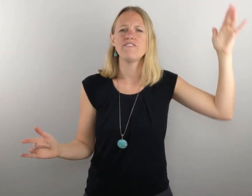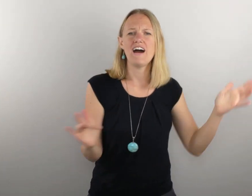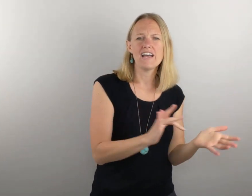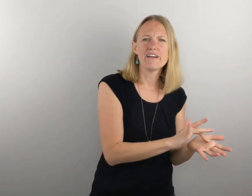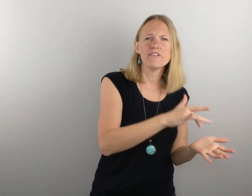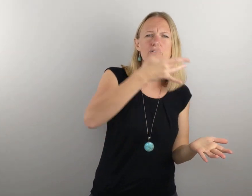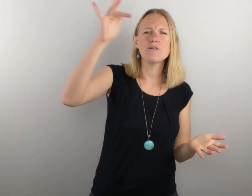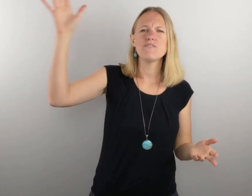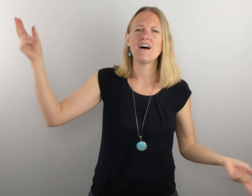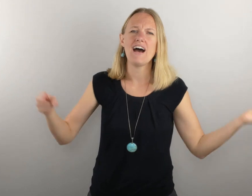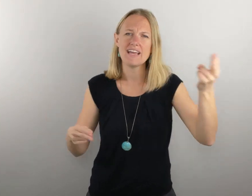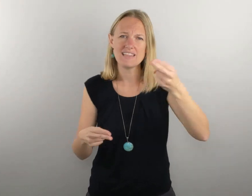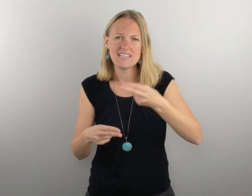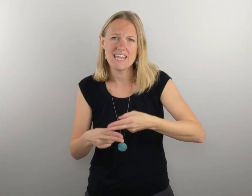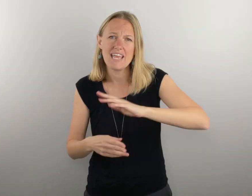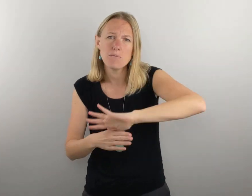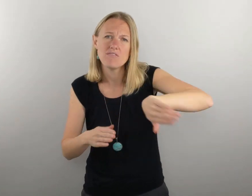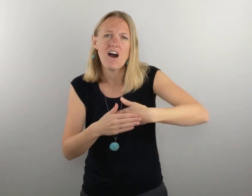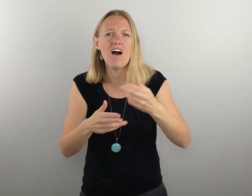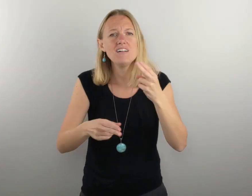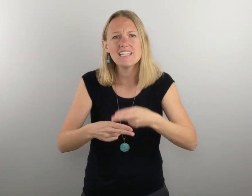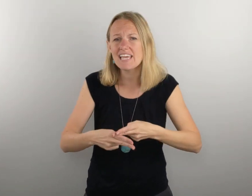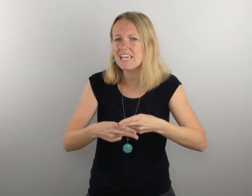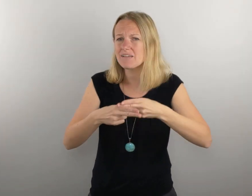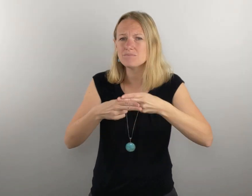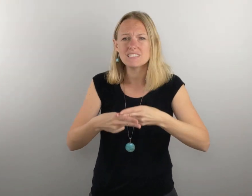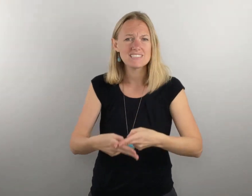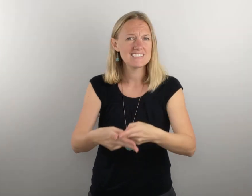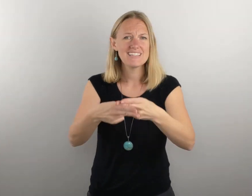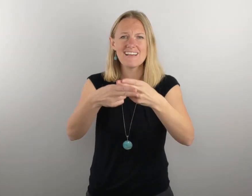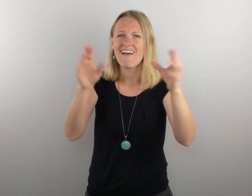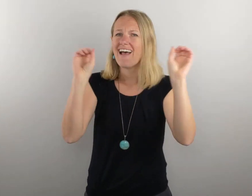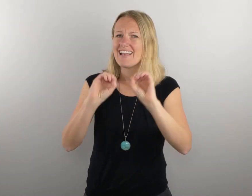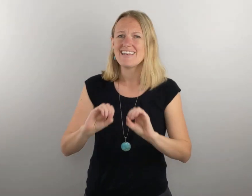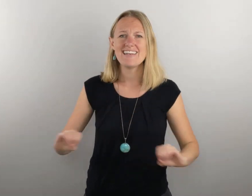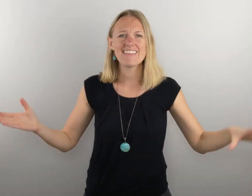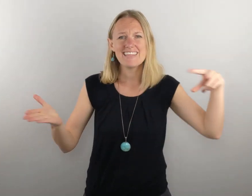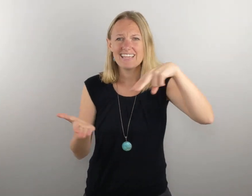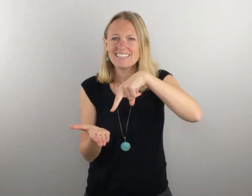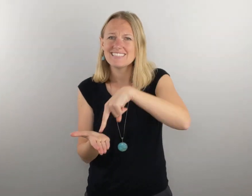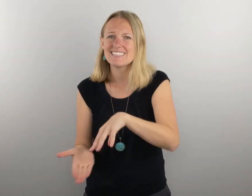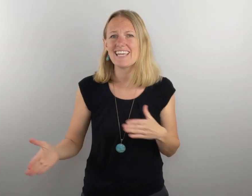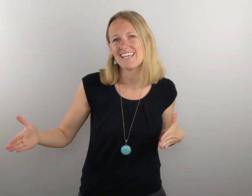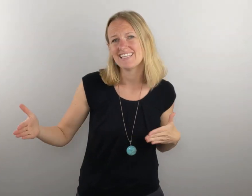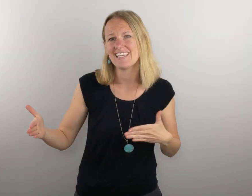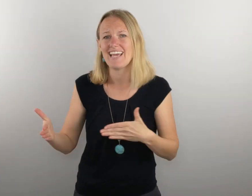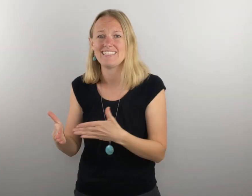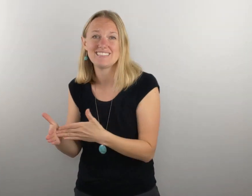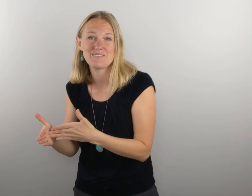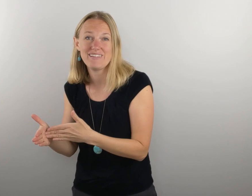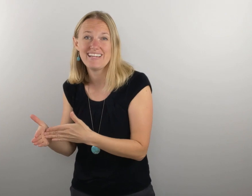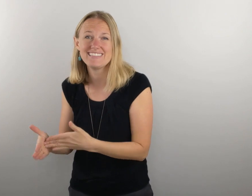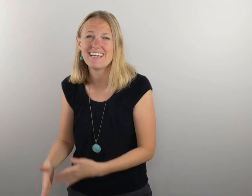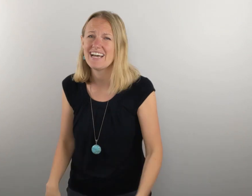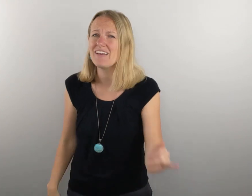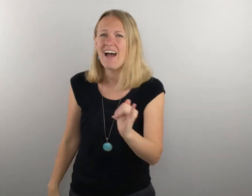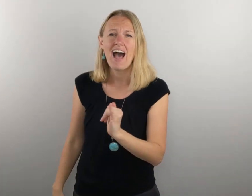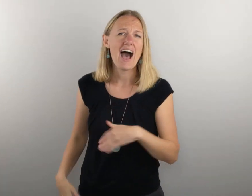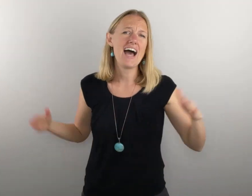glorify, glorify the name of all names. Nothing can stand against. One last time. I